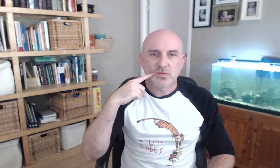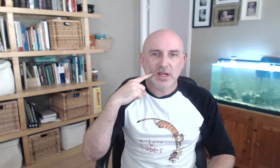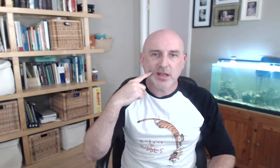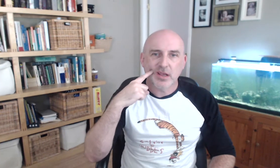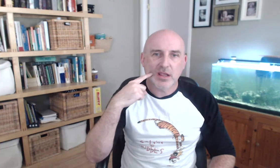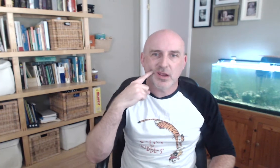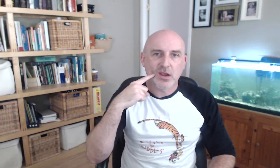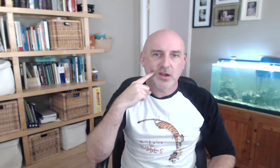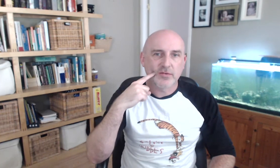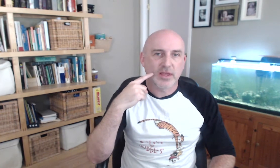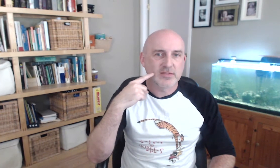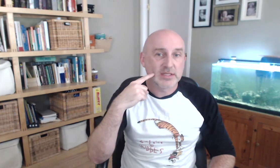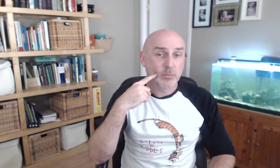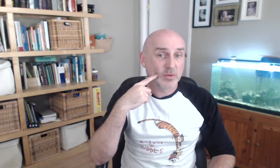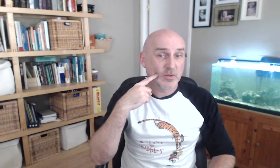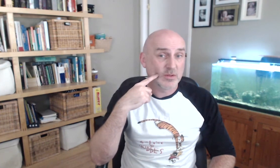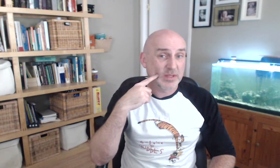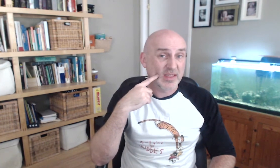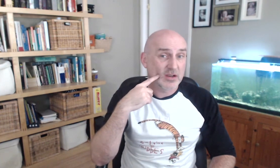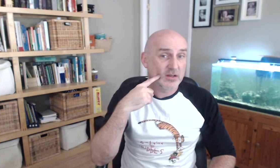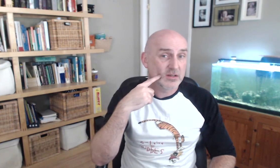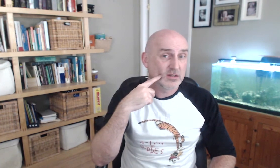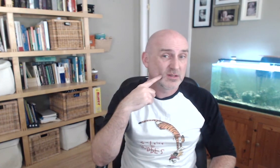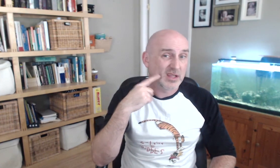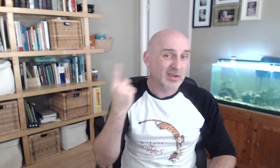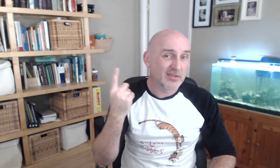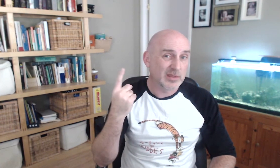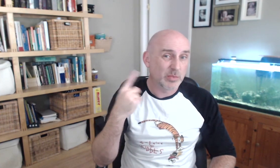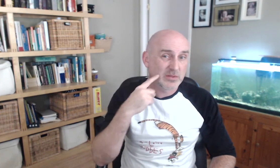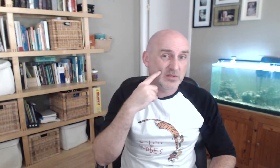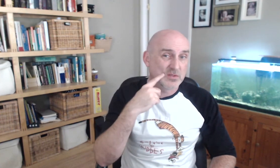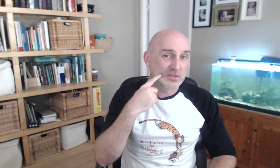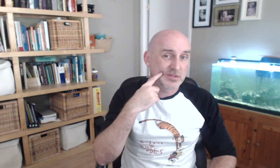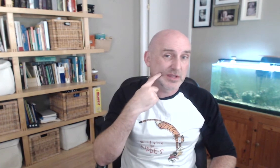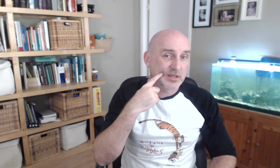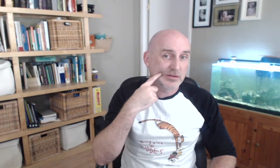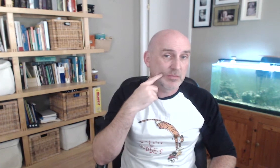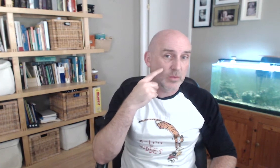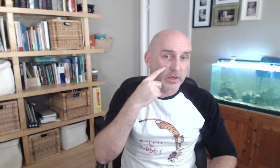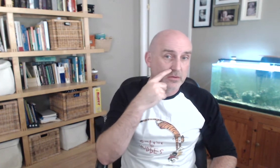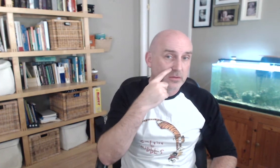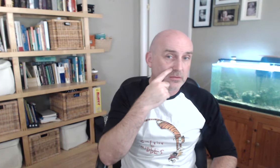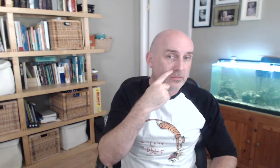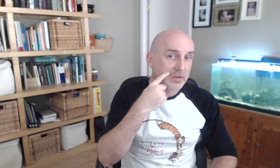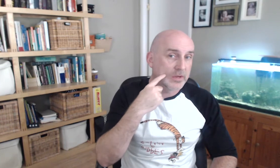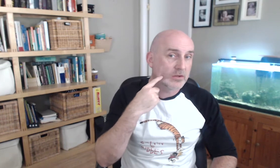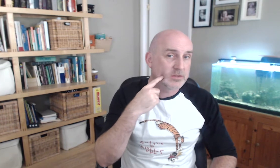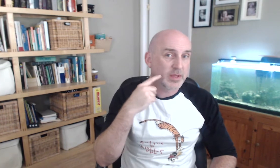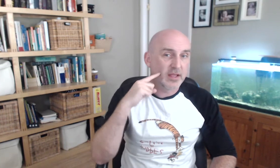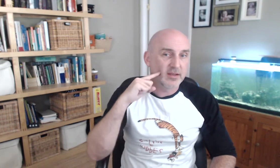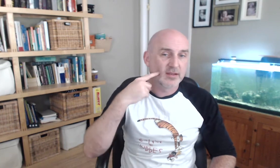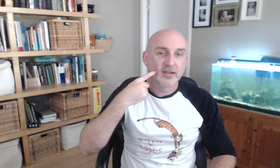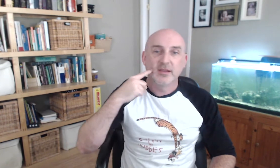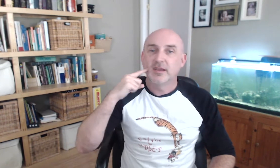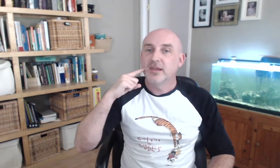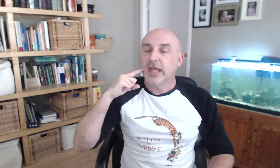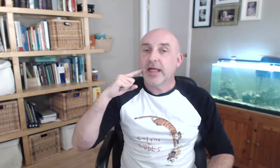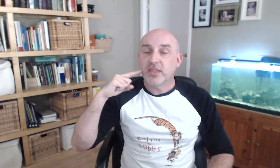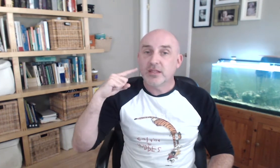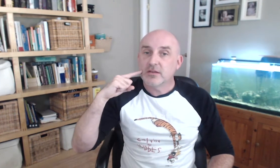right here. If you have a dimple, it'd be there. I don't have dimples, so it's just like my wrinkle spot. And then you're